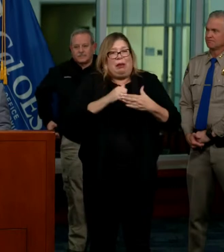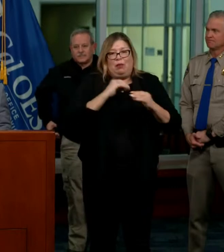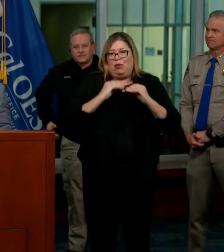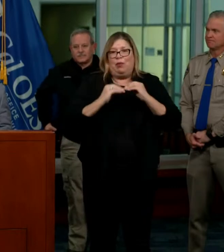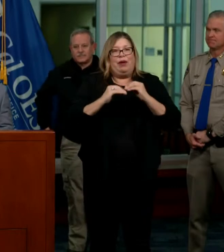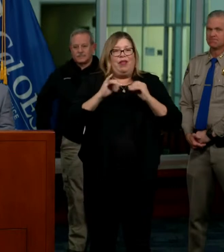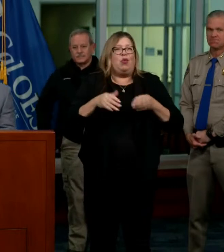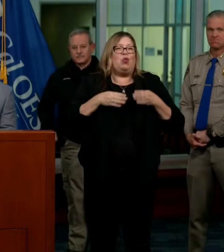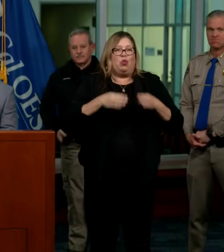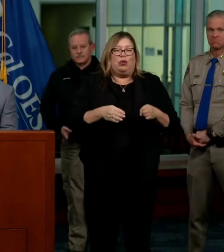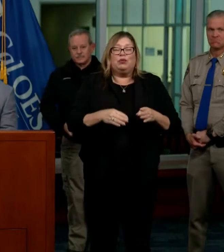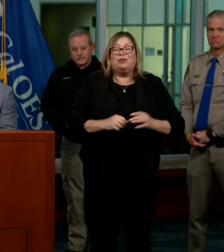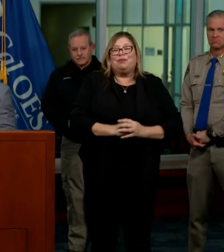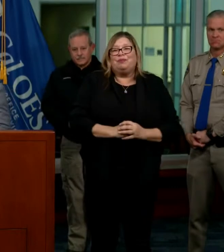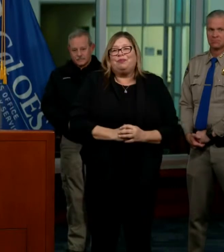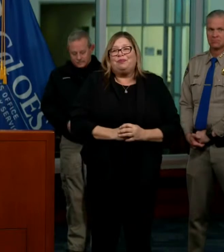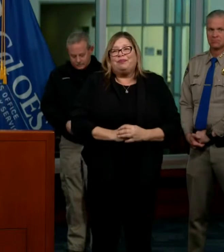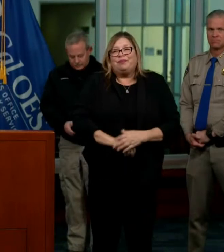well.